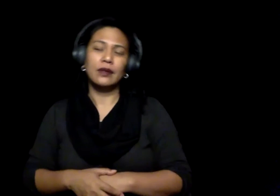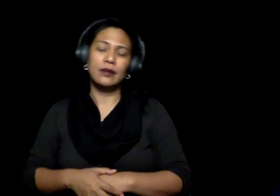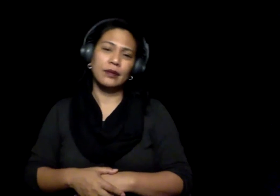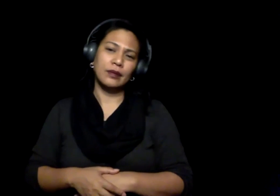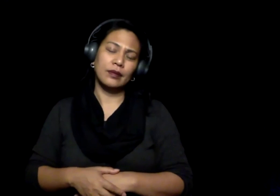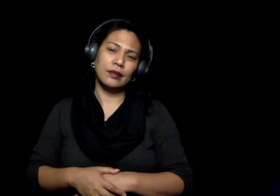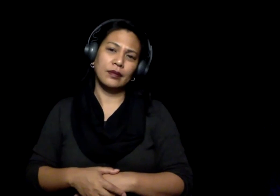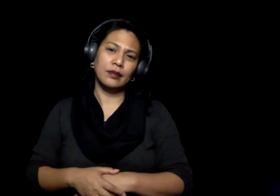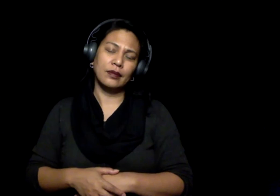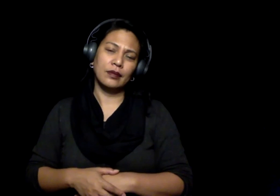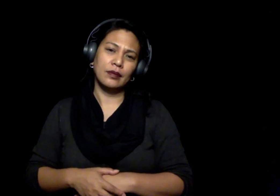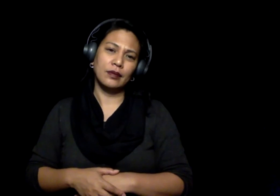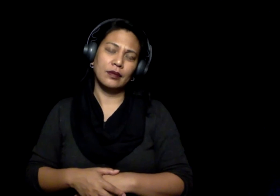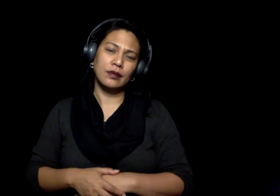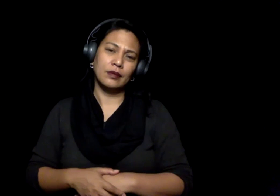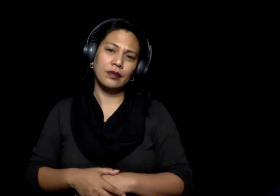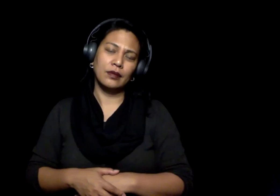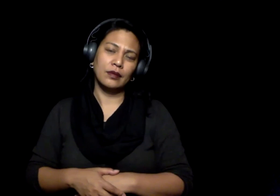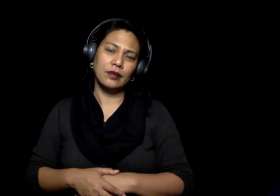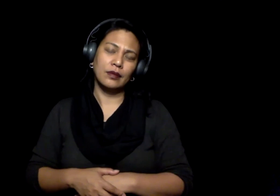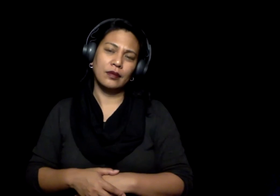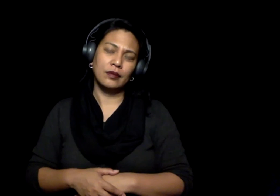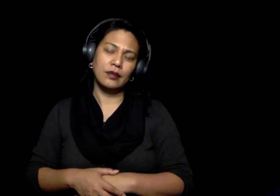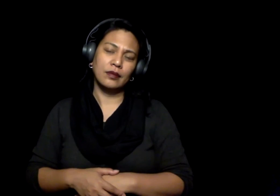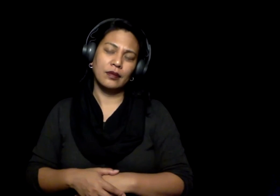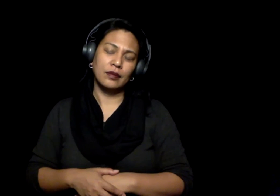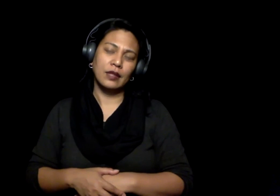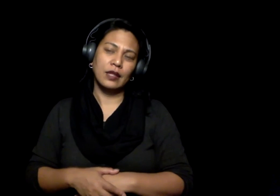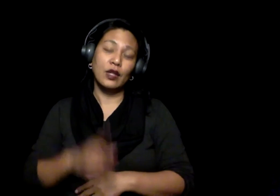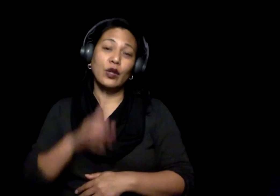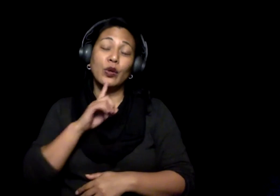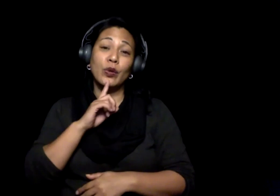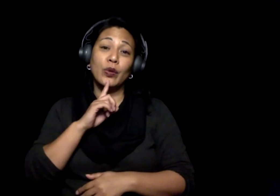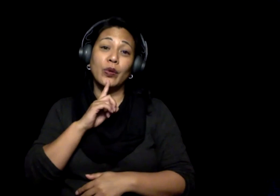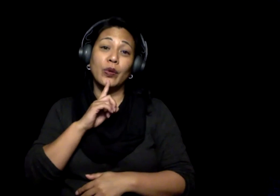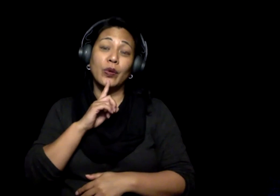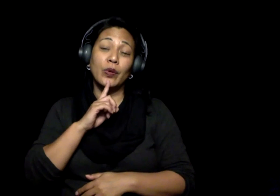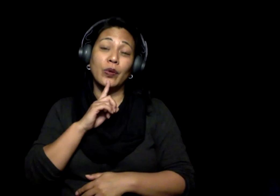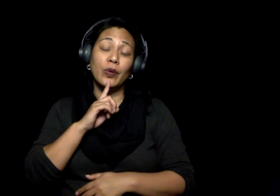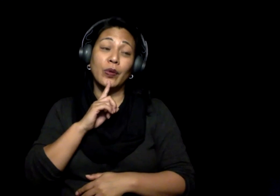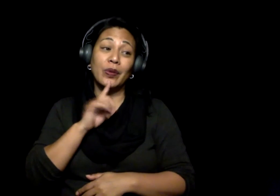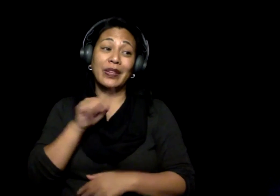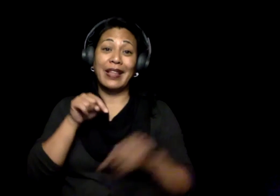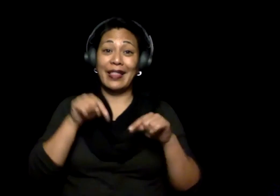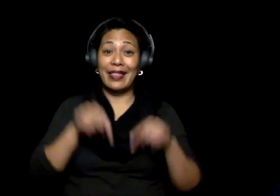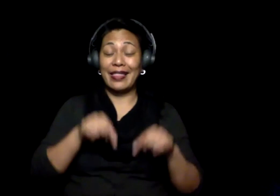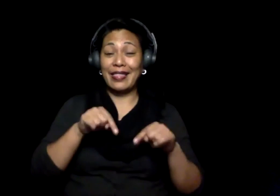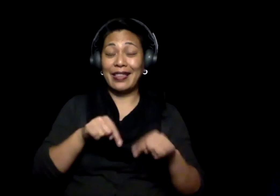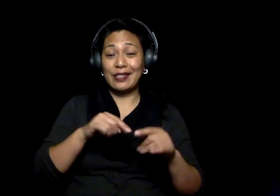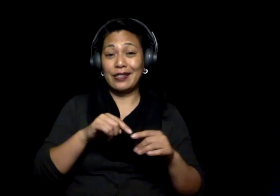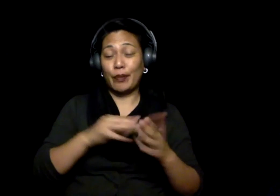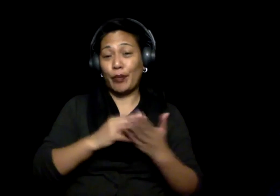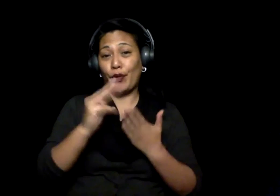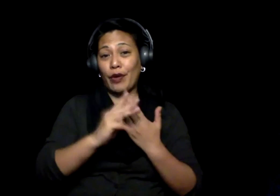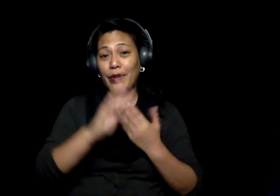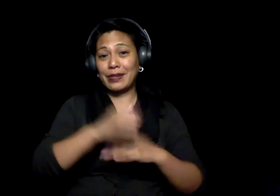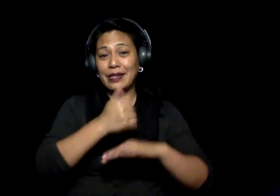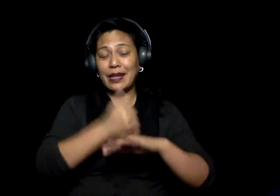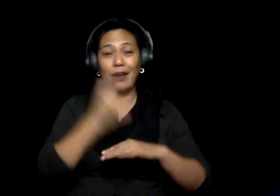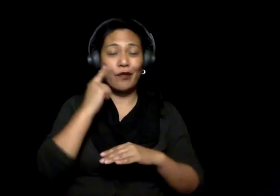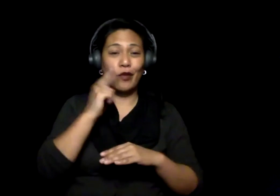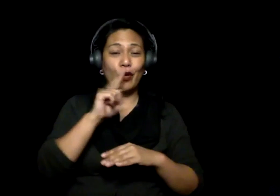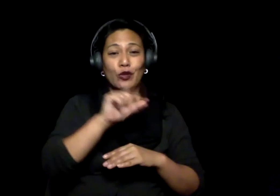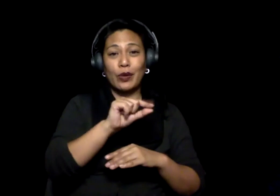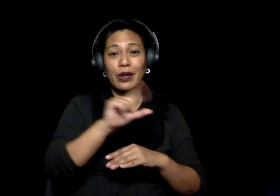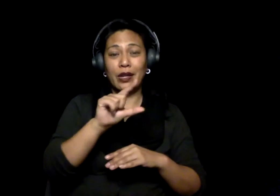If you needed, you know, the original program design was meant for projects to take place in 2021, but if you needed